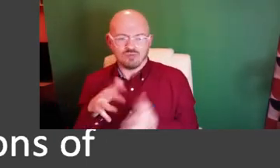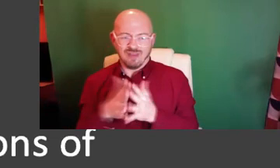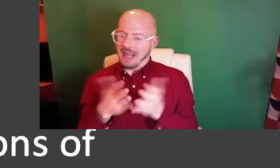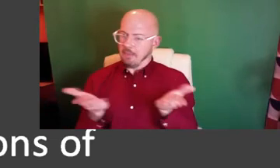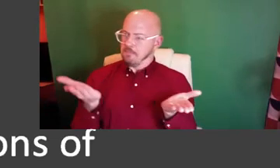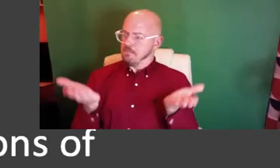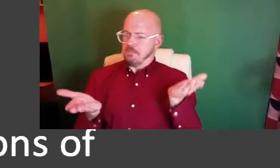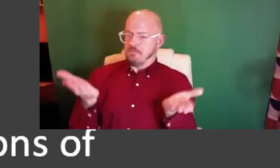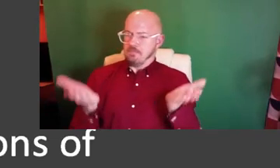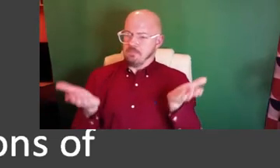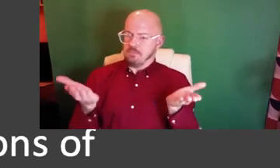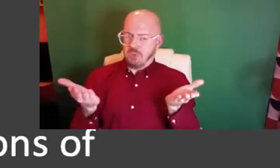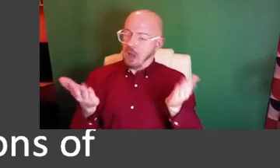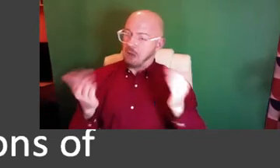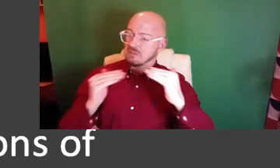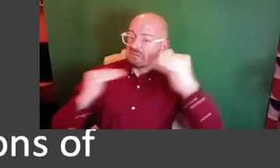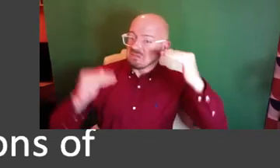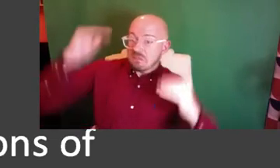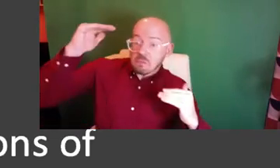and language rights frameworks.